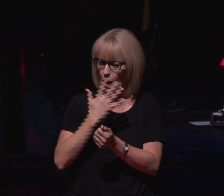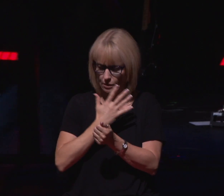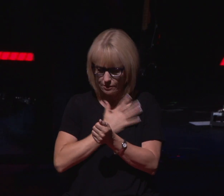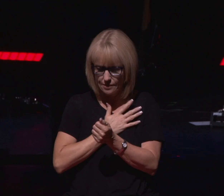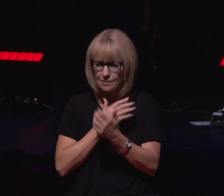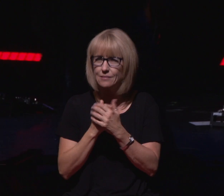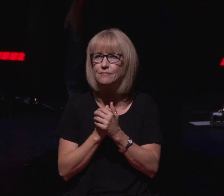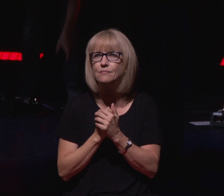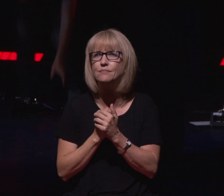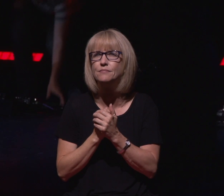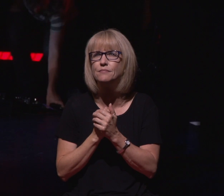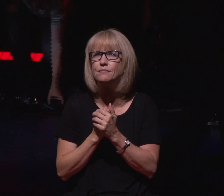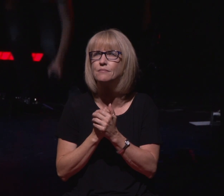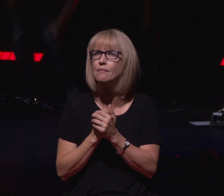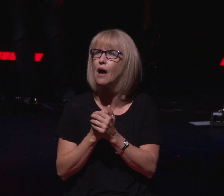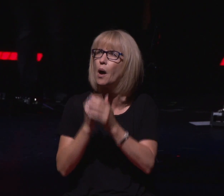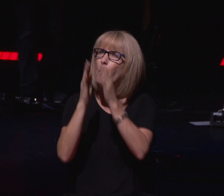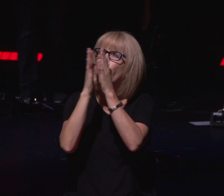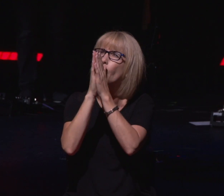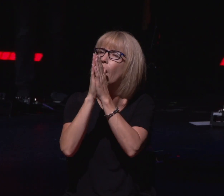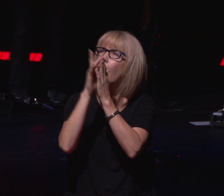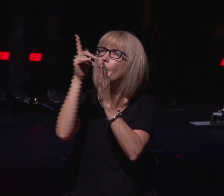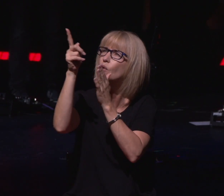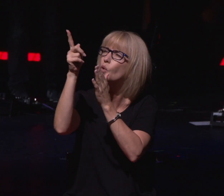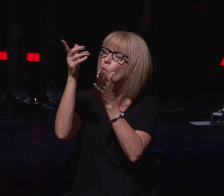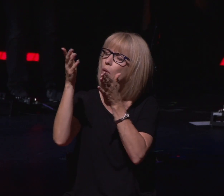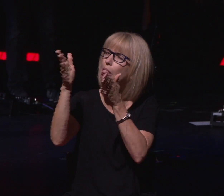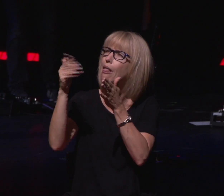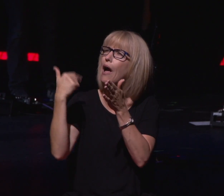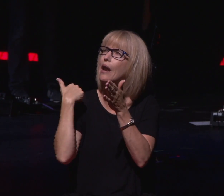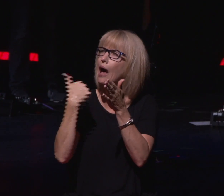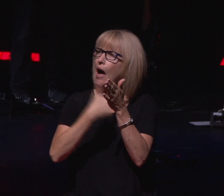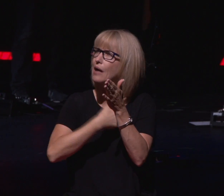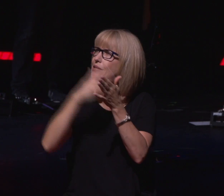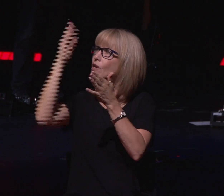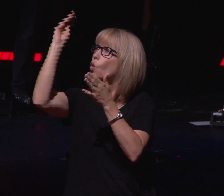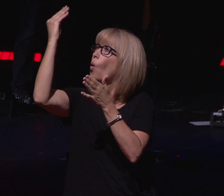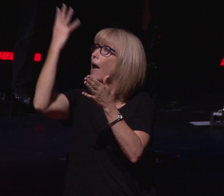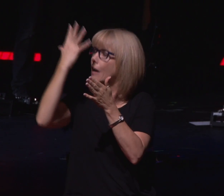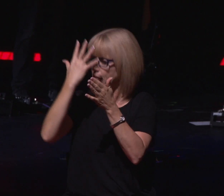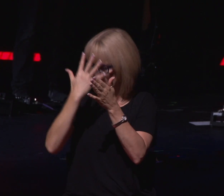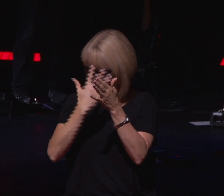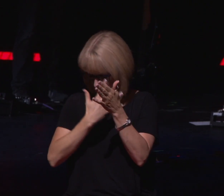And Father, I pray that you help us to let that grace sink into every part of our heart.